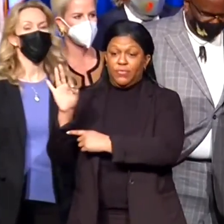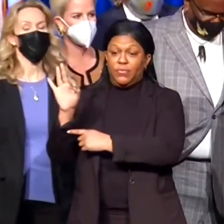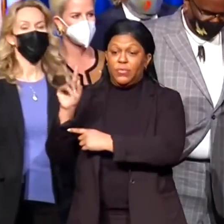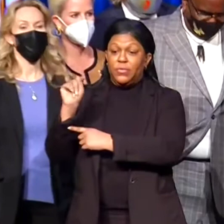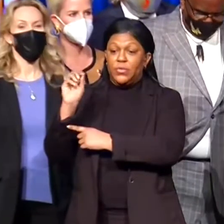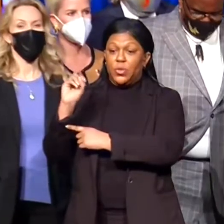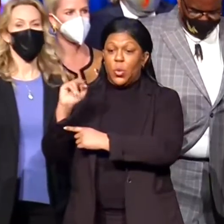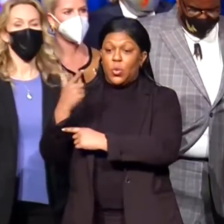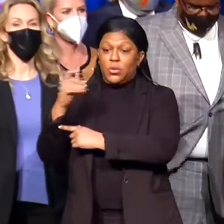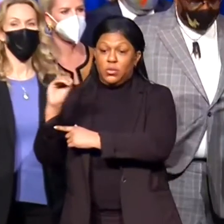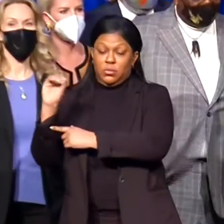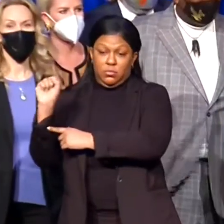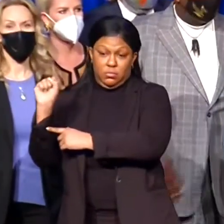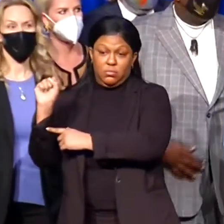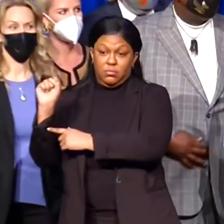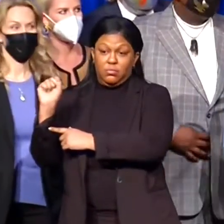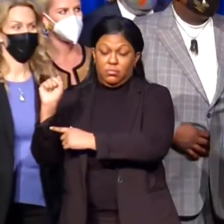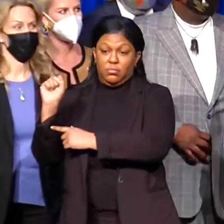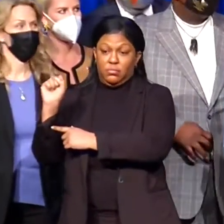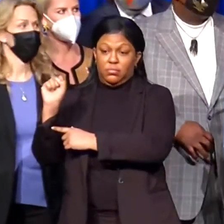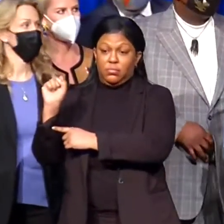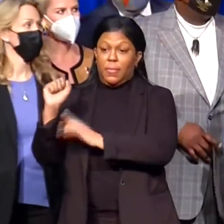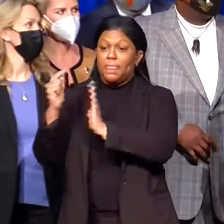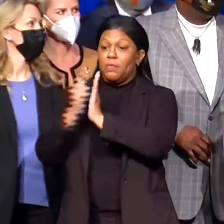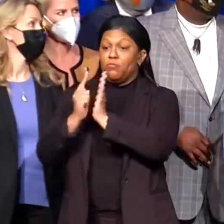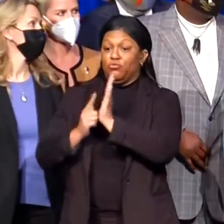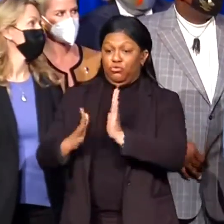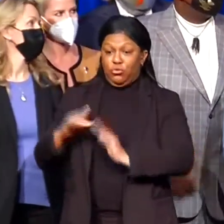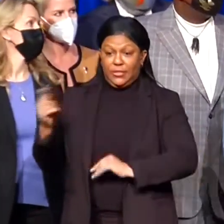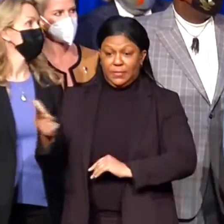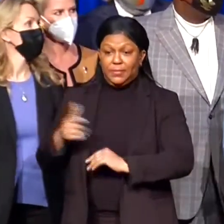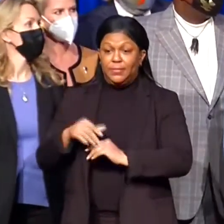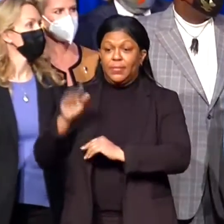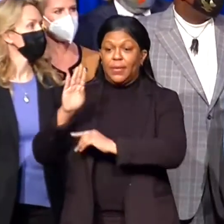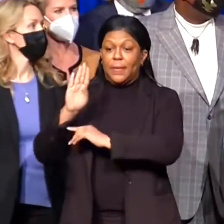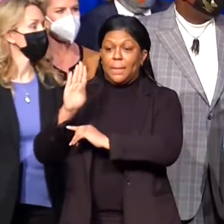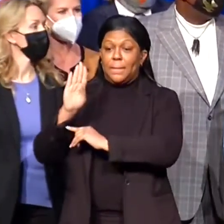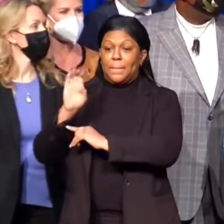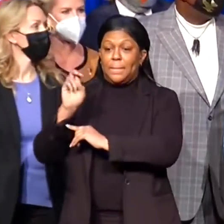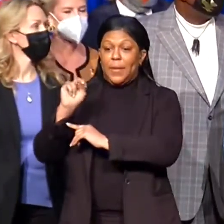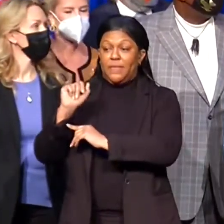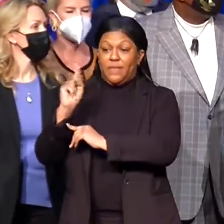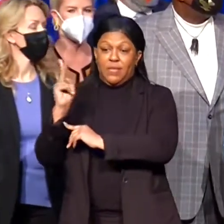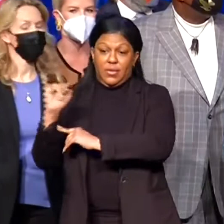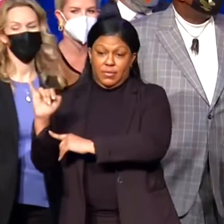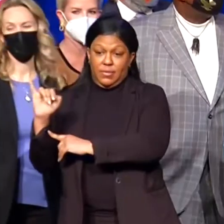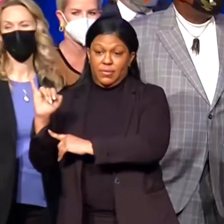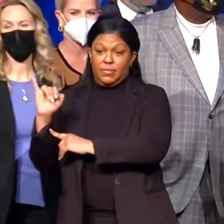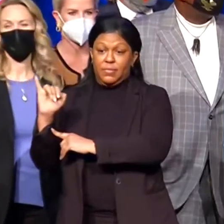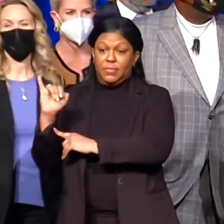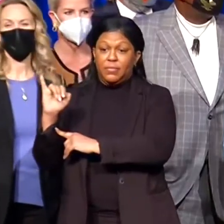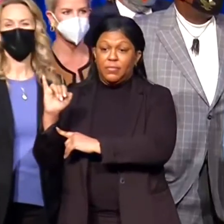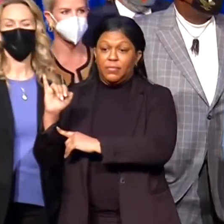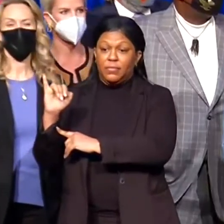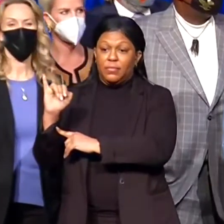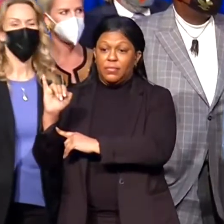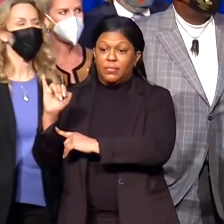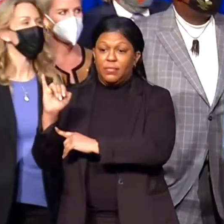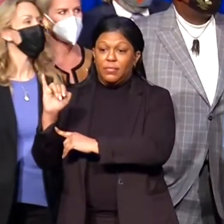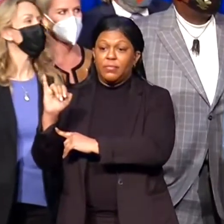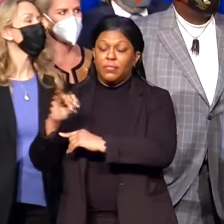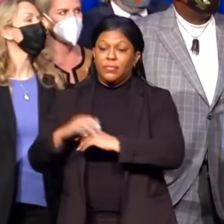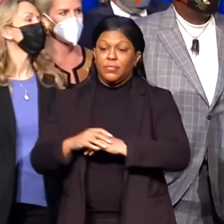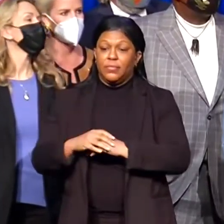Attorney Bhavani, and Attorney Madeline Simmons, and a